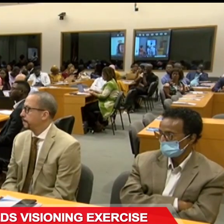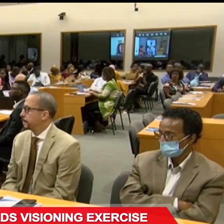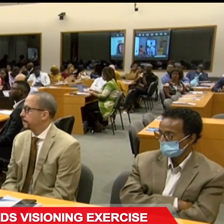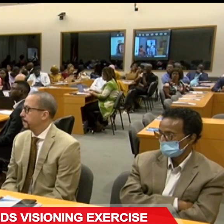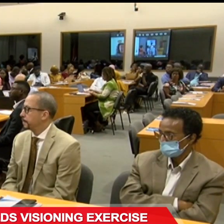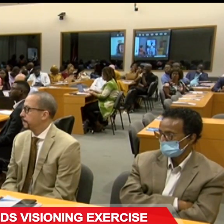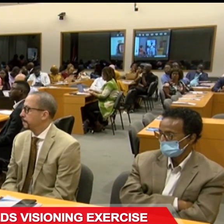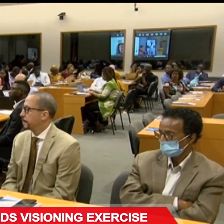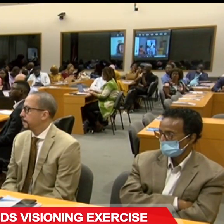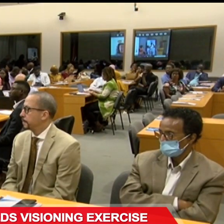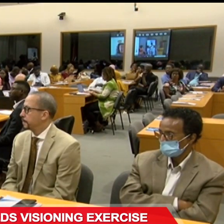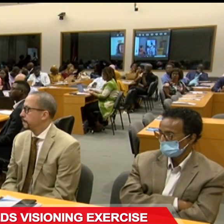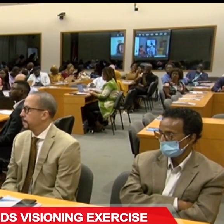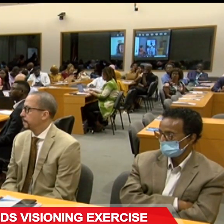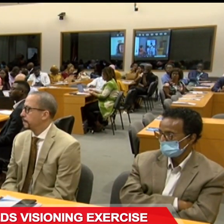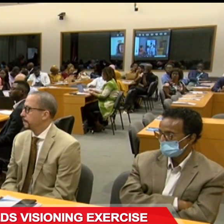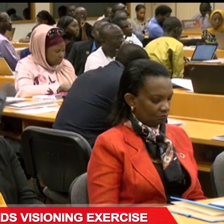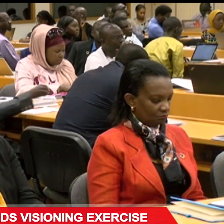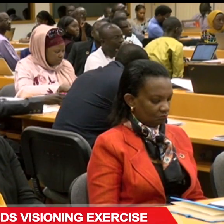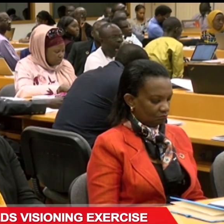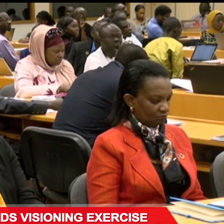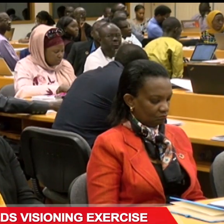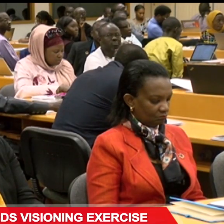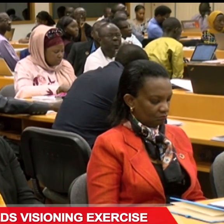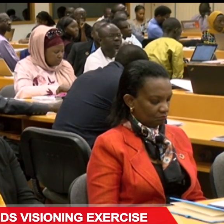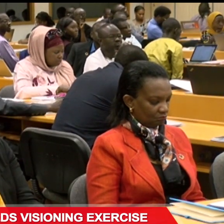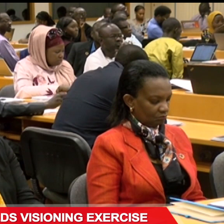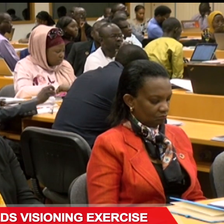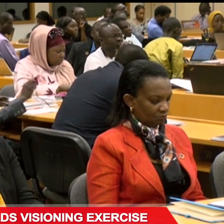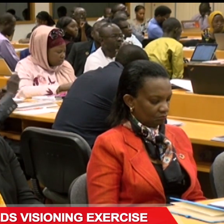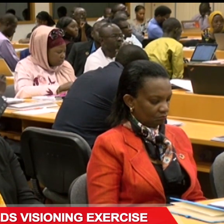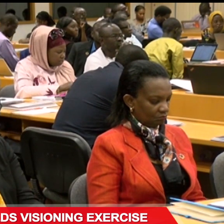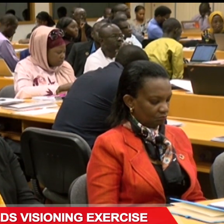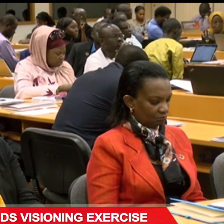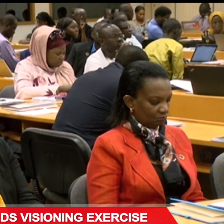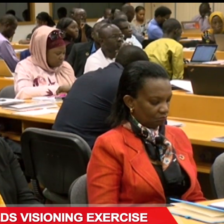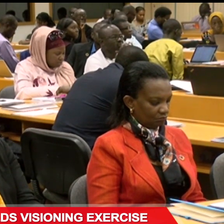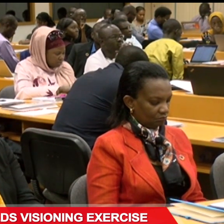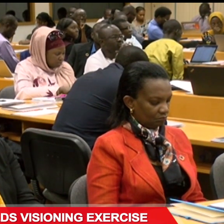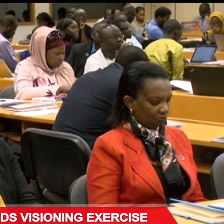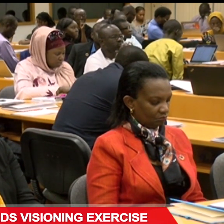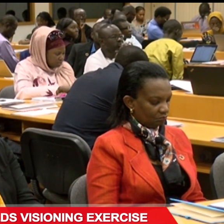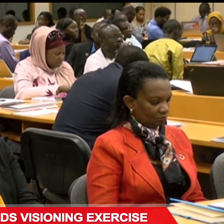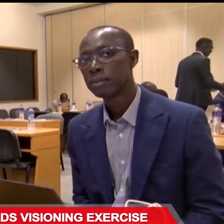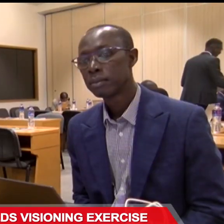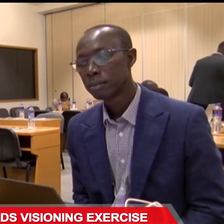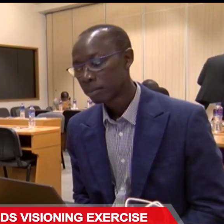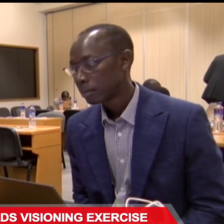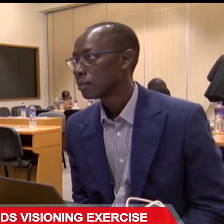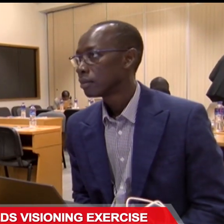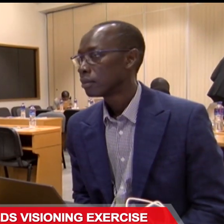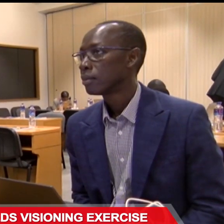Affairs, C.D. Keita, lauded the UN office in the Gambia for its continuous support to the government. The exercise, he said, will help